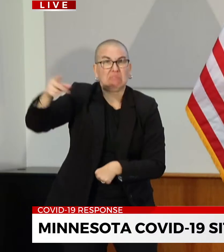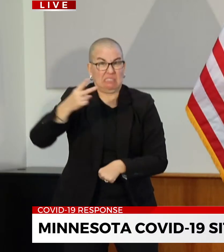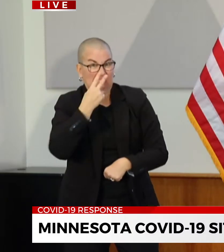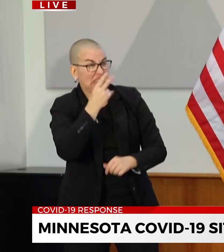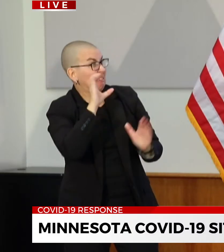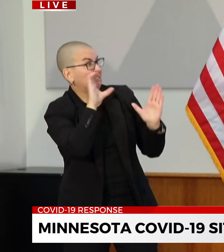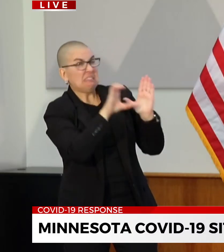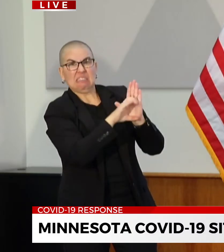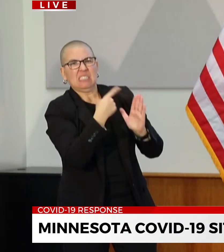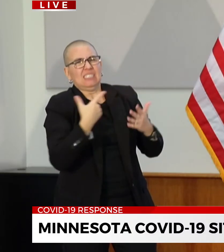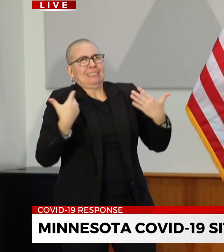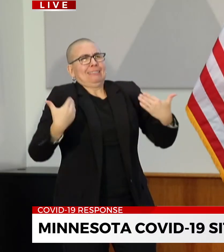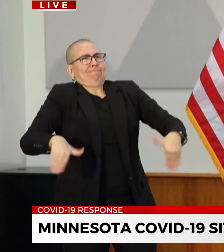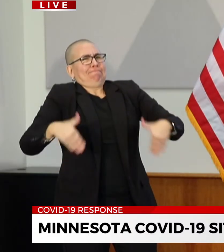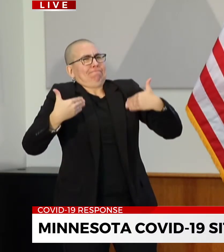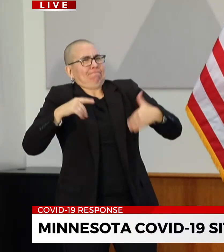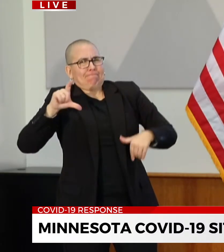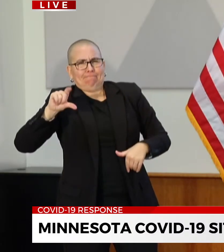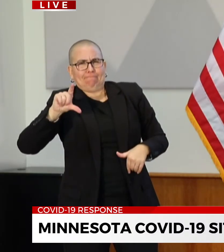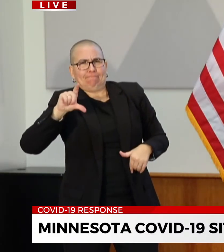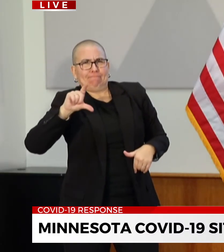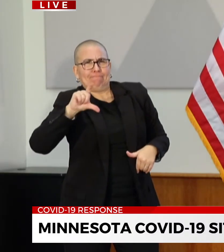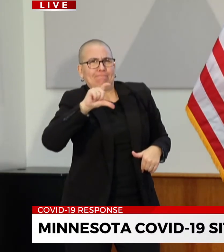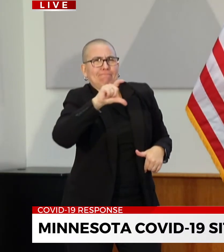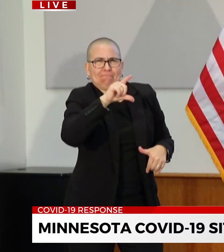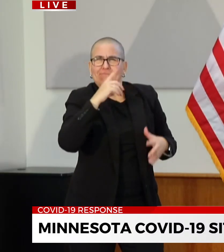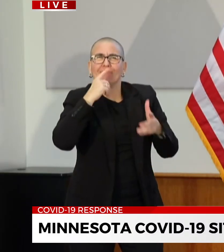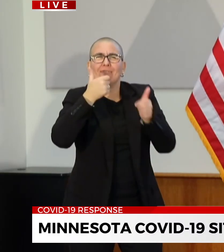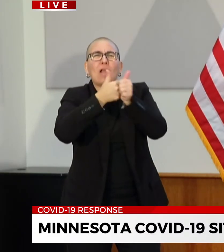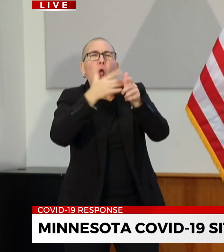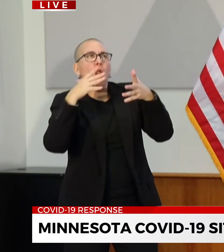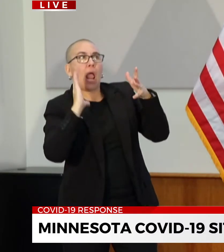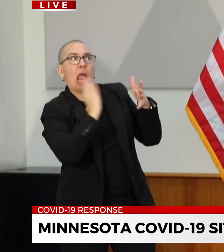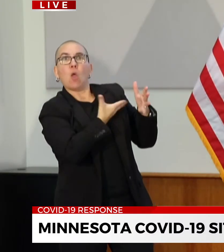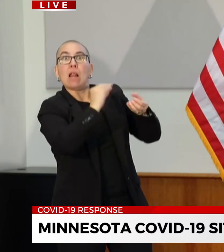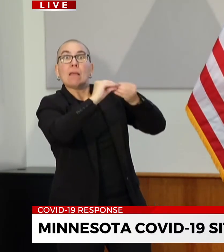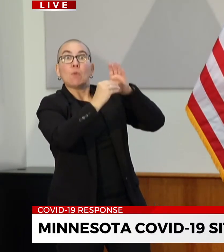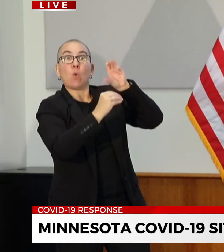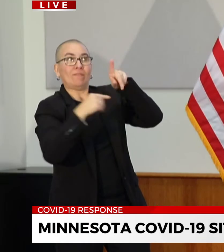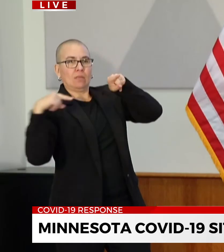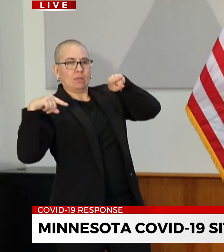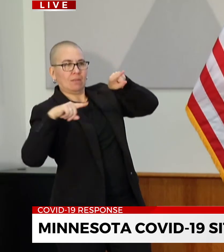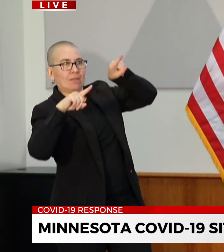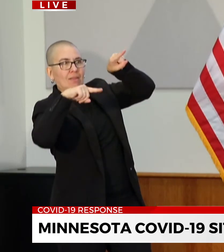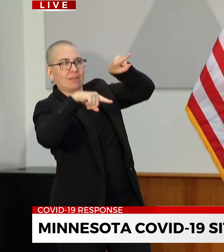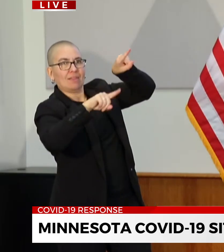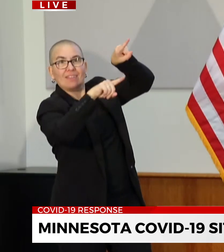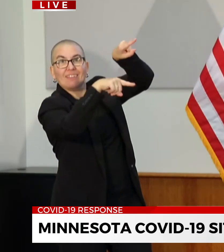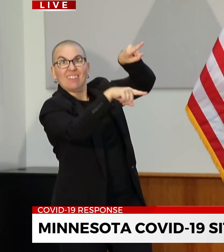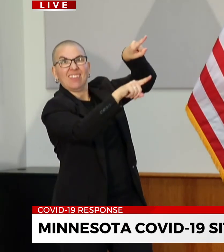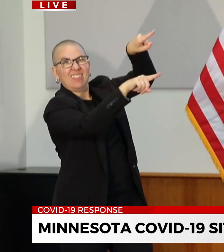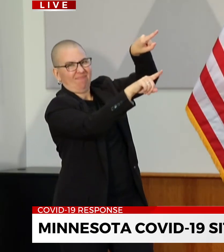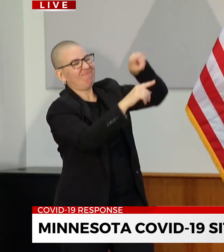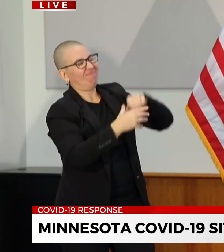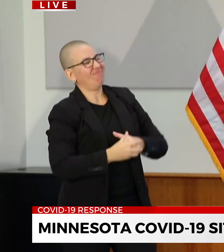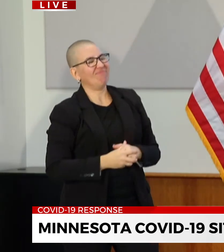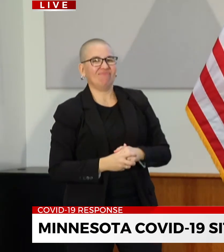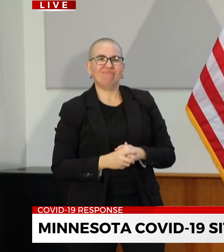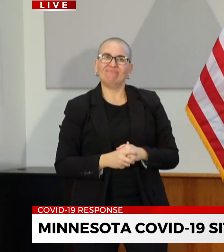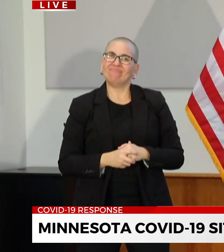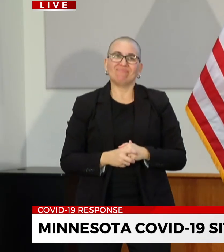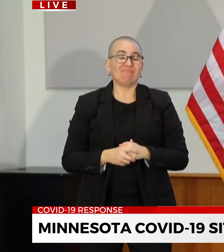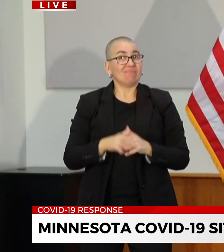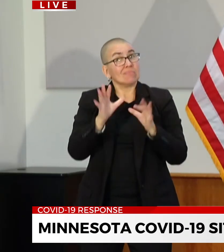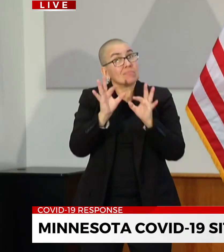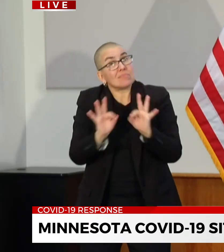of a curve that we've seen with cases generally across the state. And it's significant because,